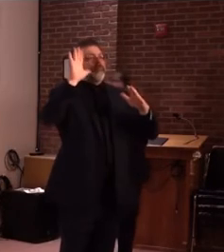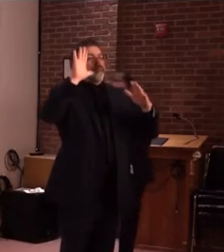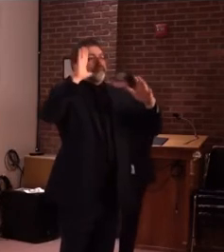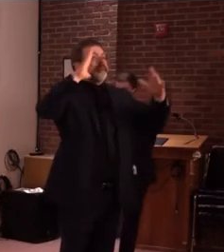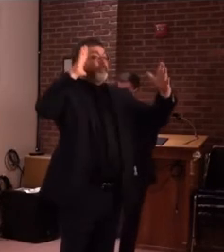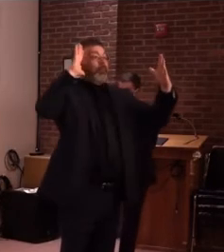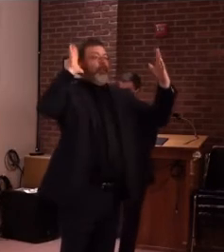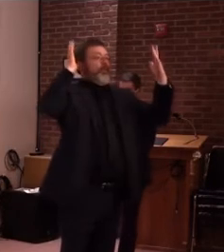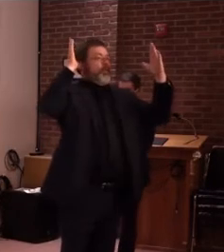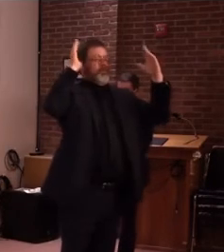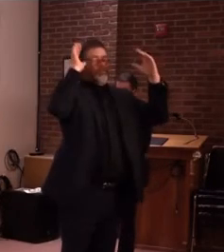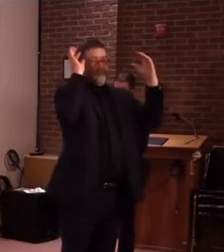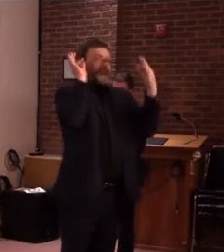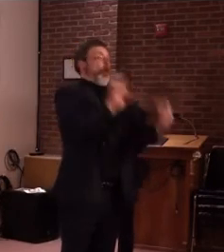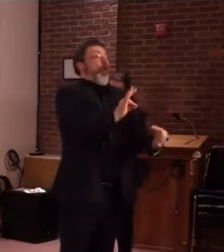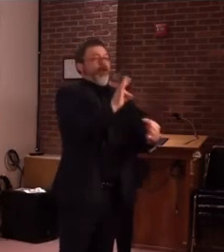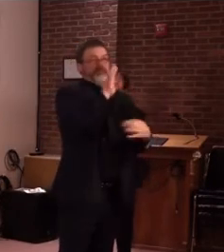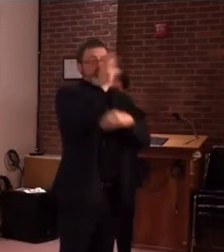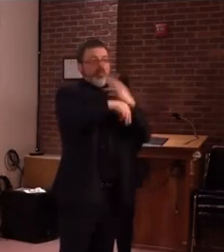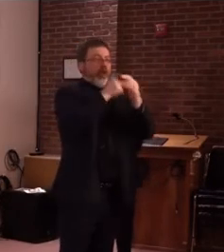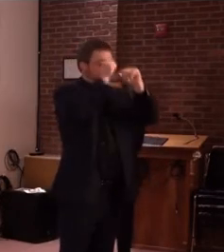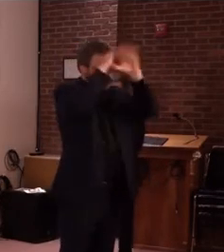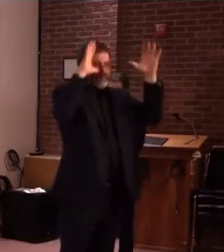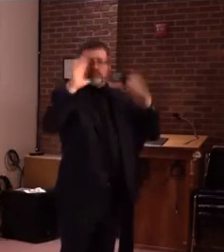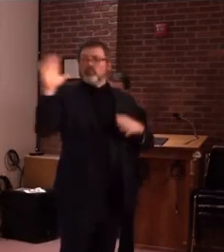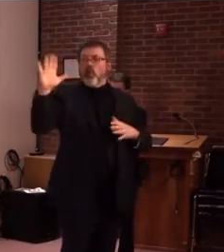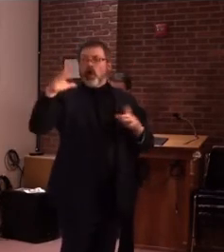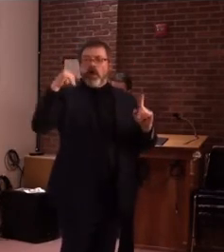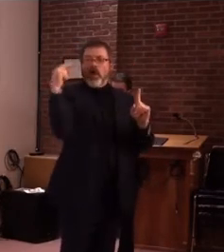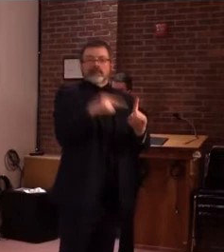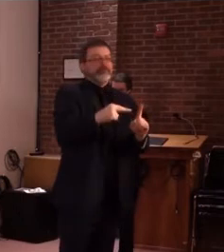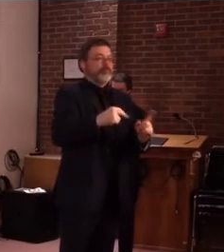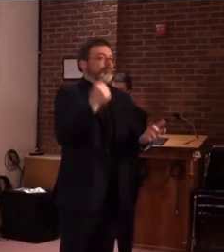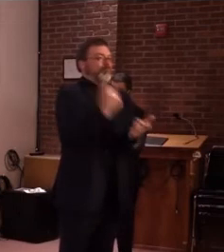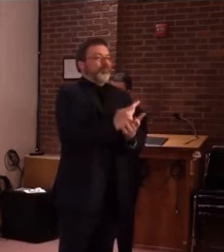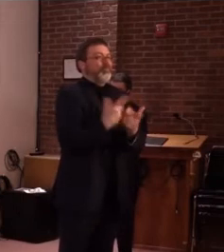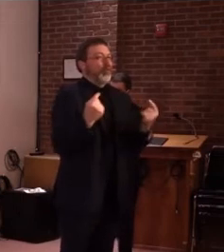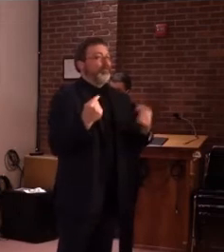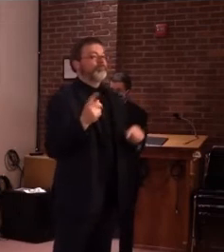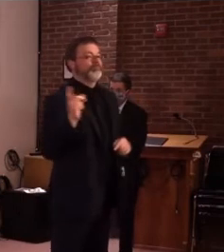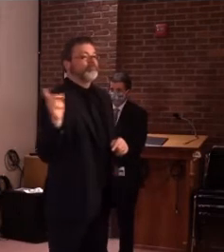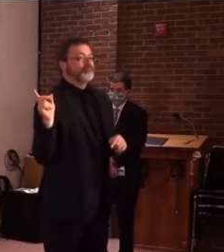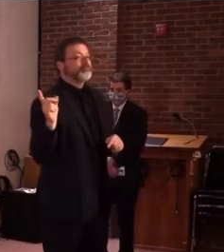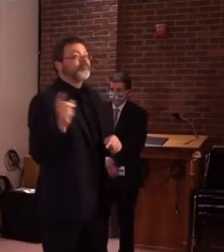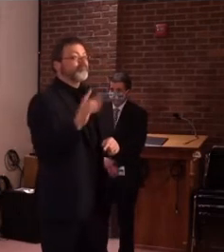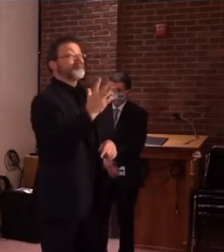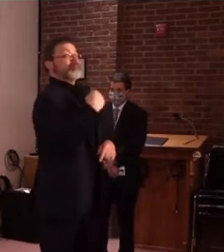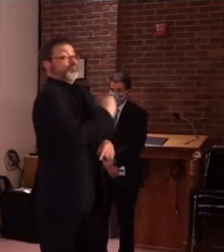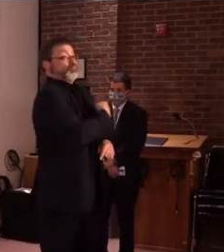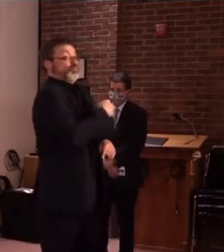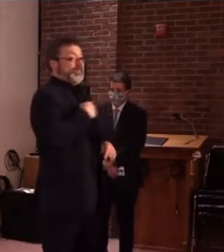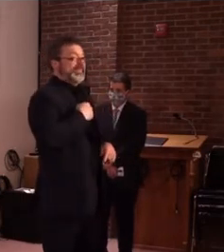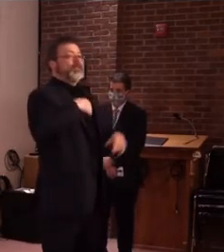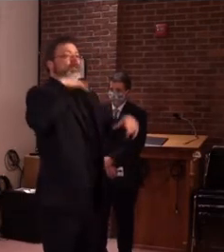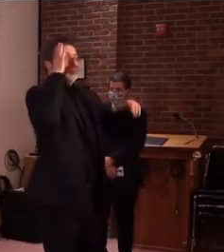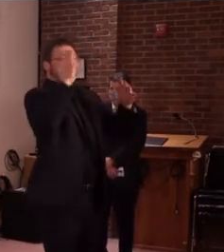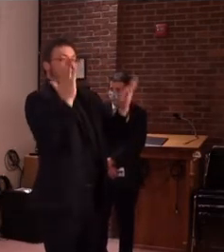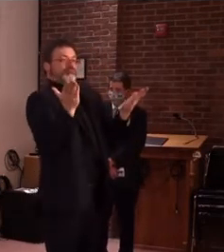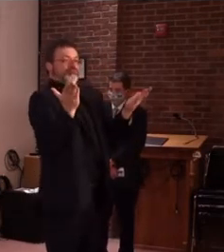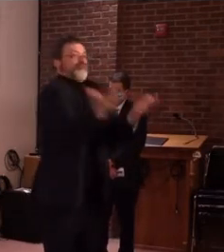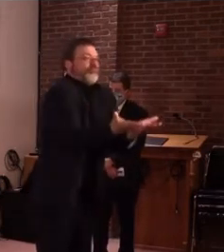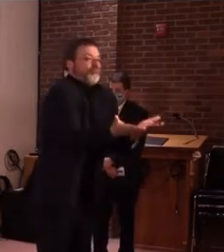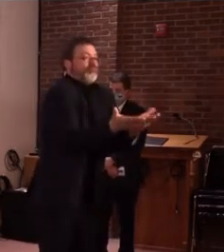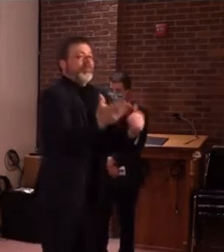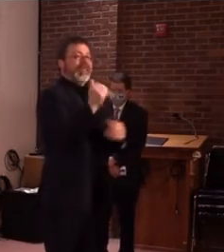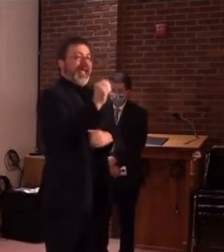In the State House? Two parts to that. We're going to present it as a package. It's up to them as to how they deal with it. I would imagine they want to send, you know,